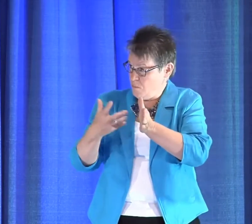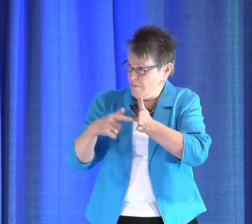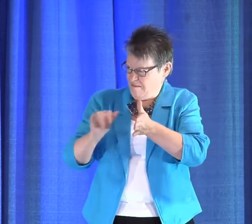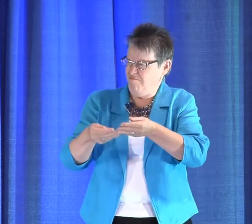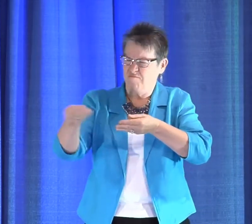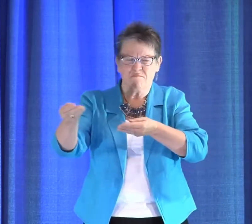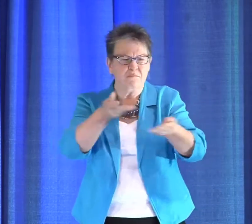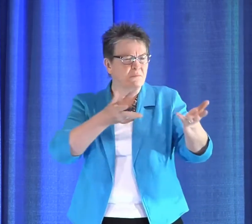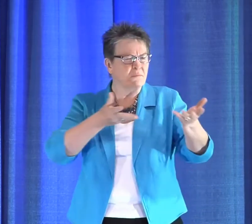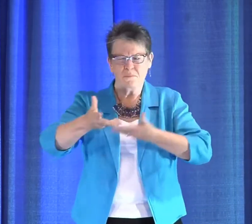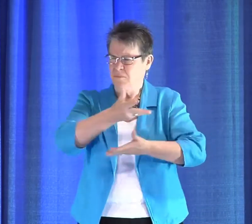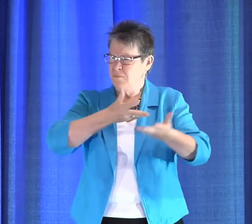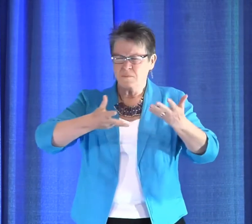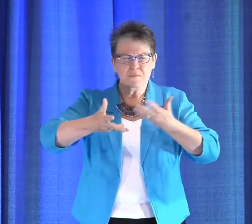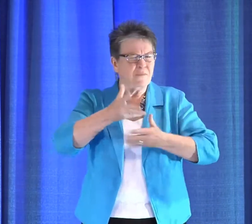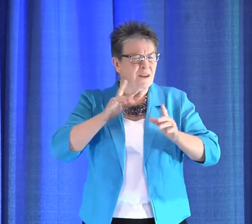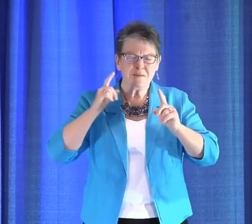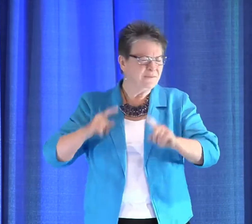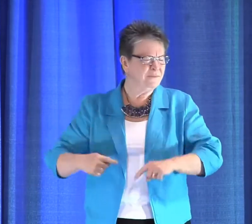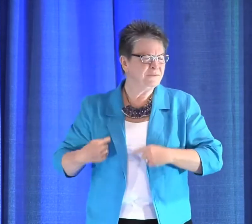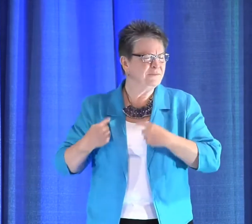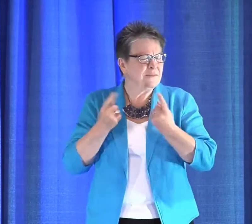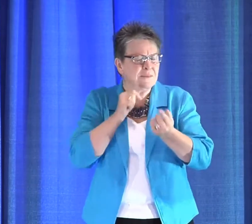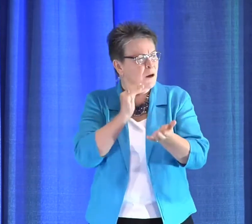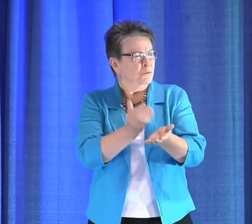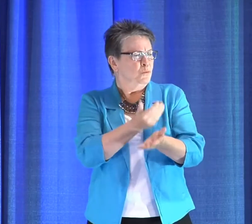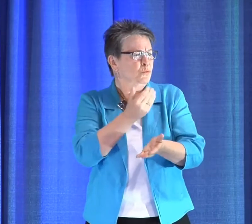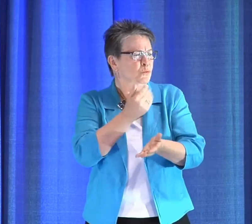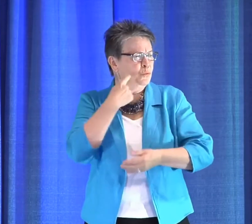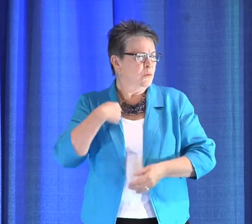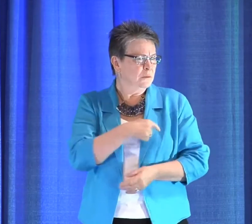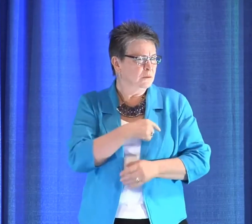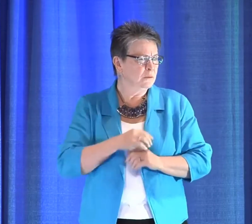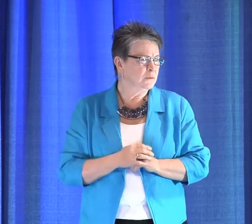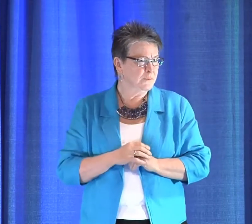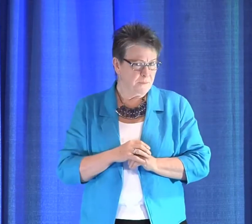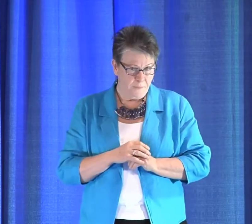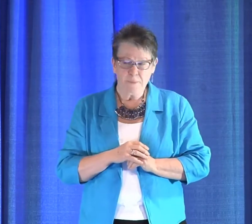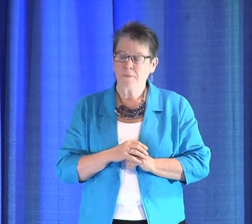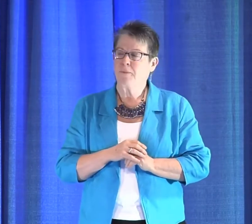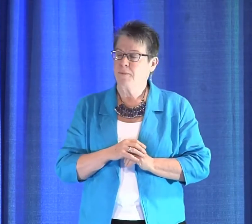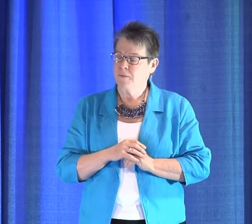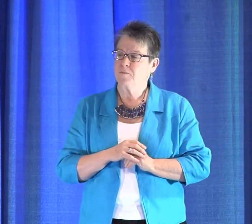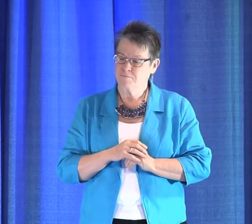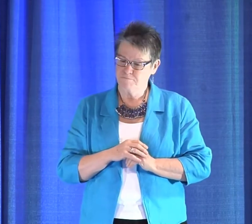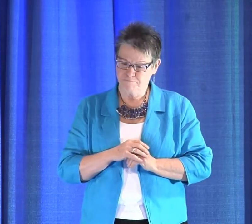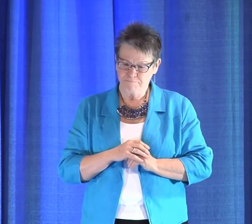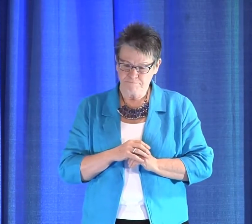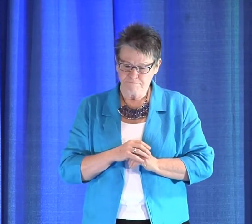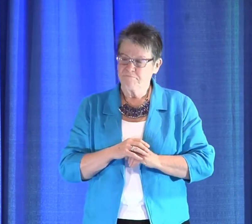If another person needed help writing a letter, up until now, that has been what deaf interpreters have been.